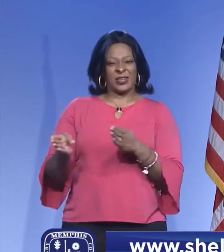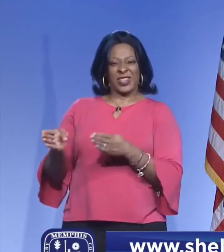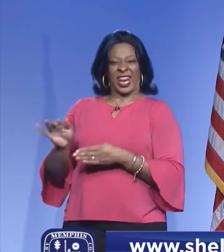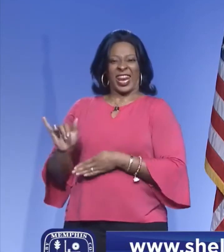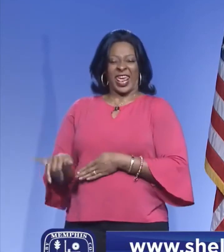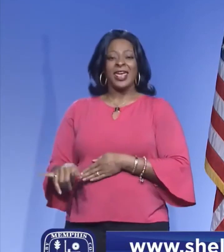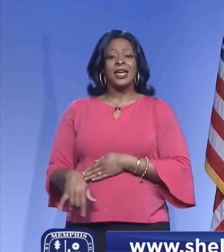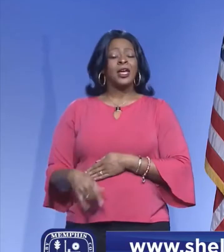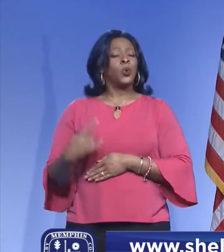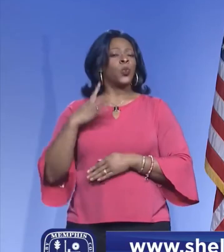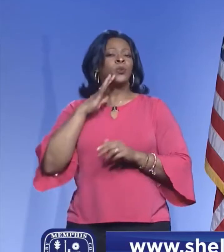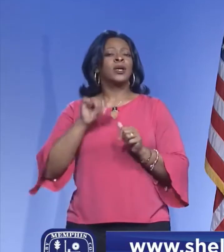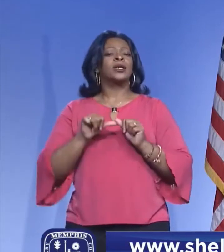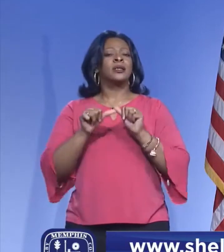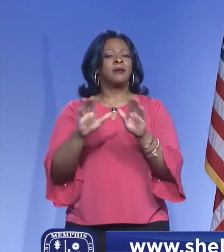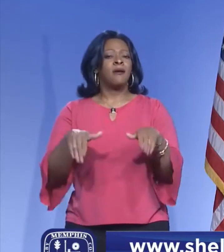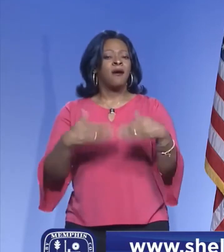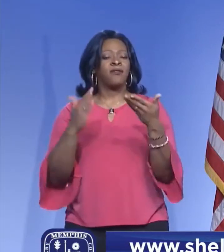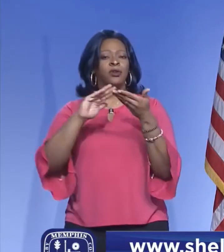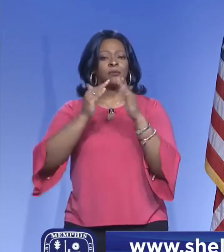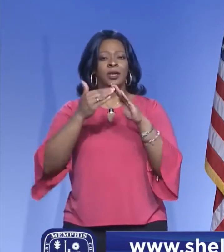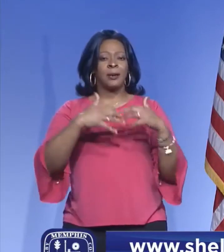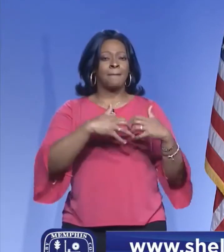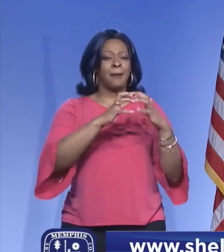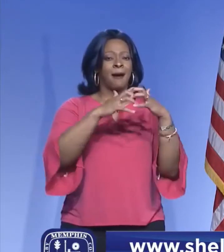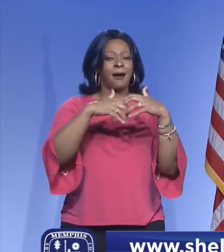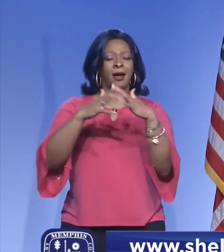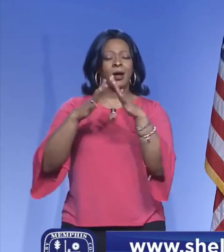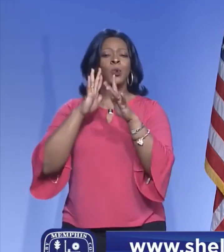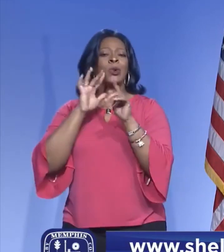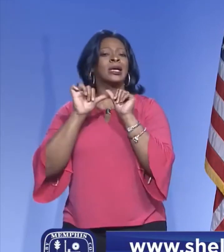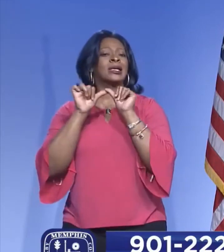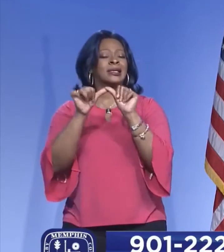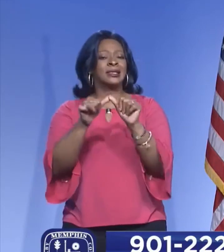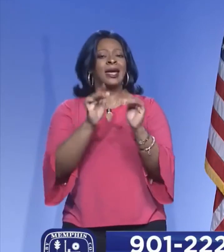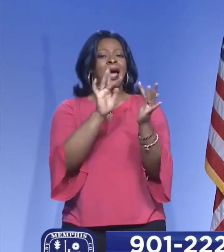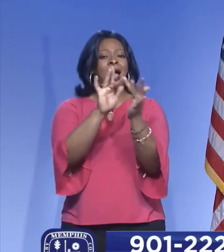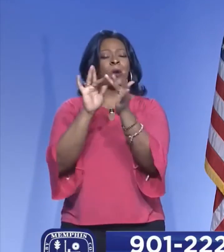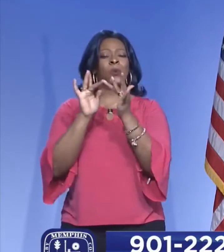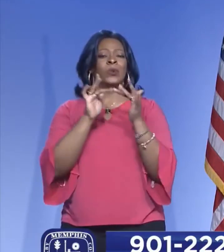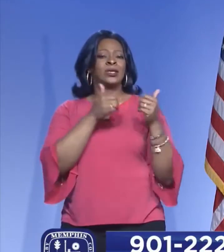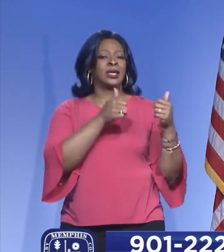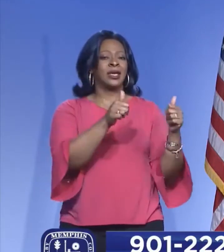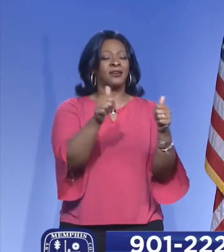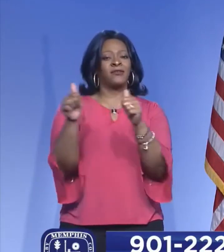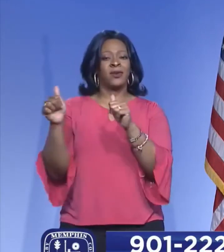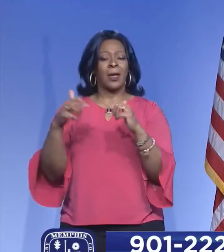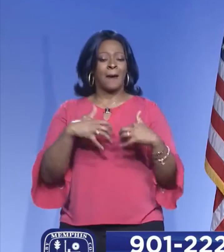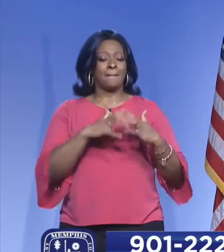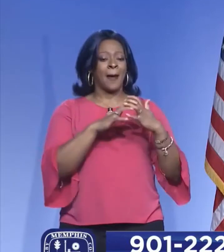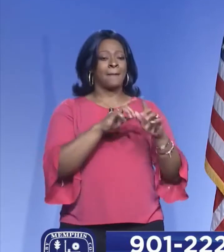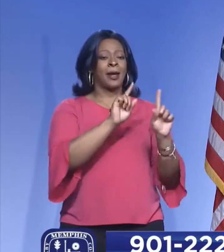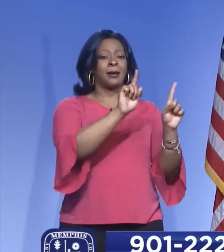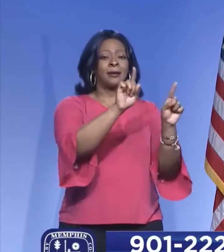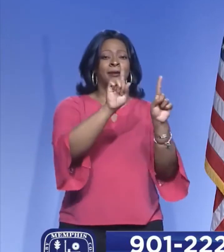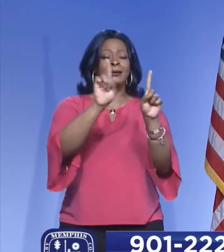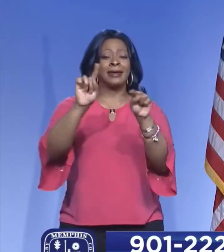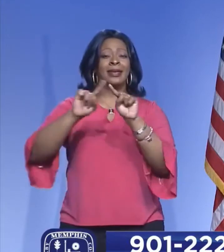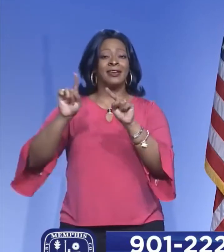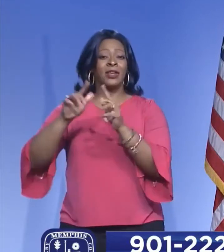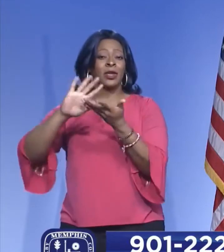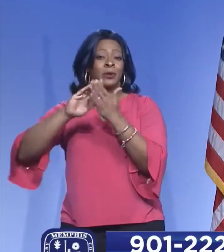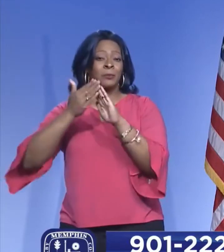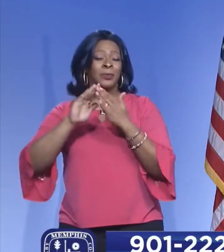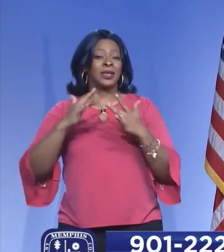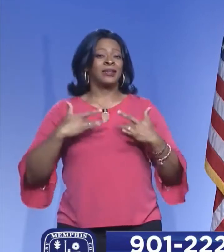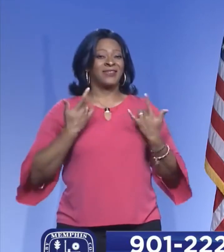will continue to offer community pods. We will continue to do outreach efforts in pop-up vaccination events. We had